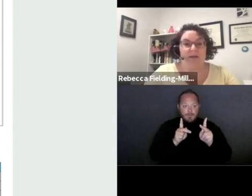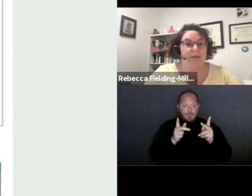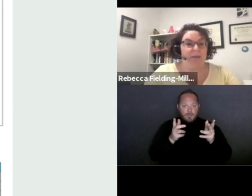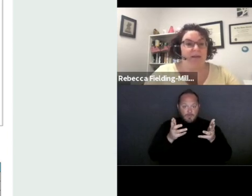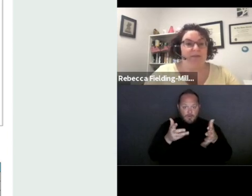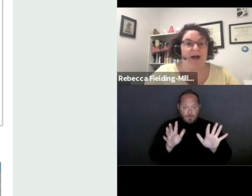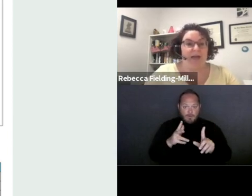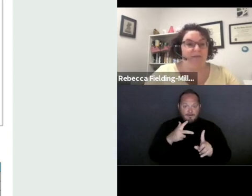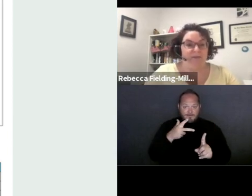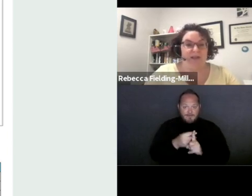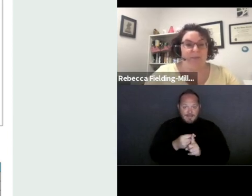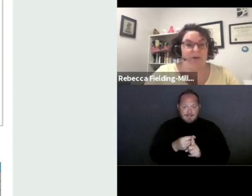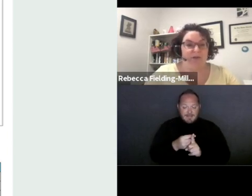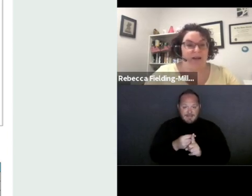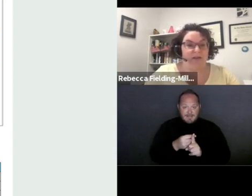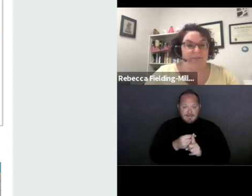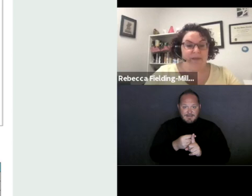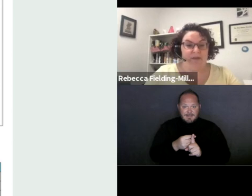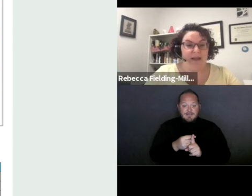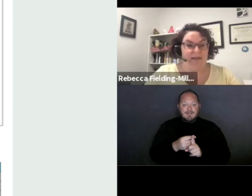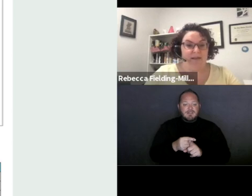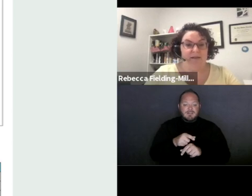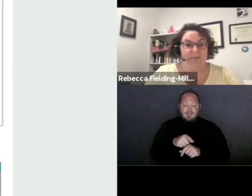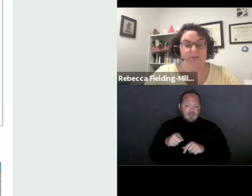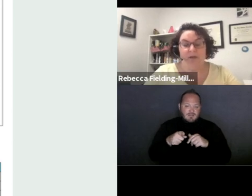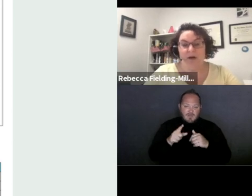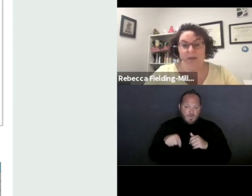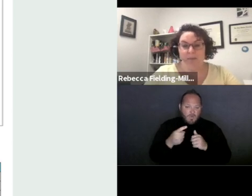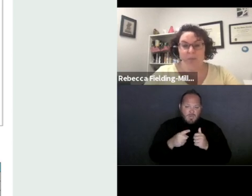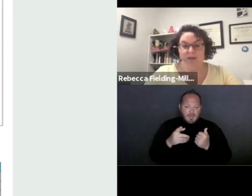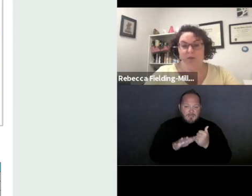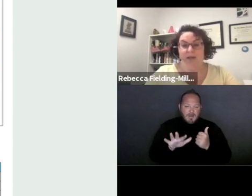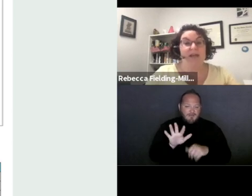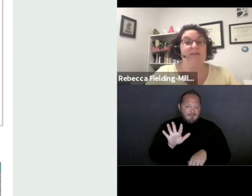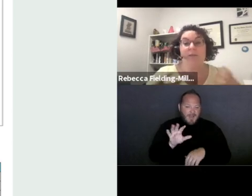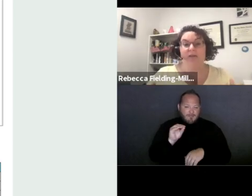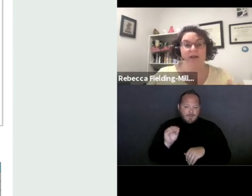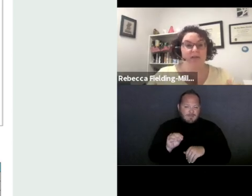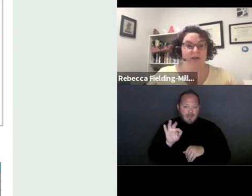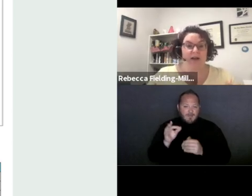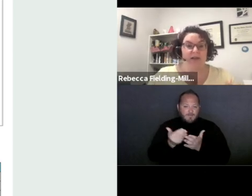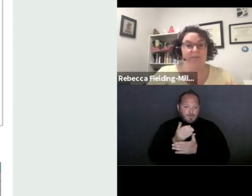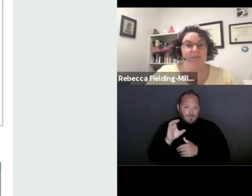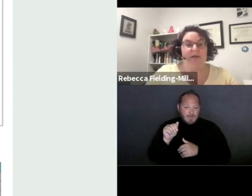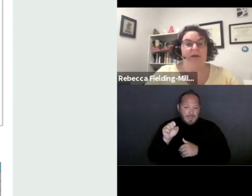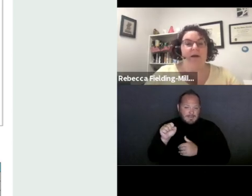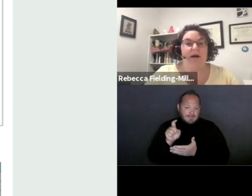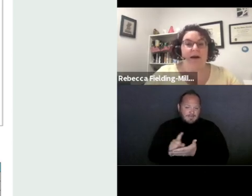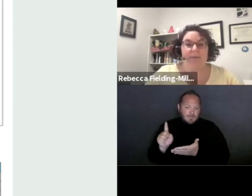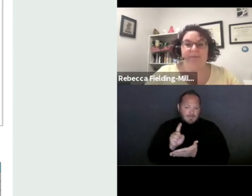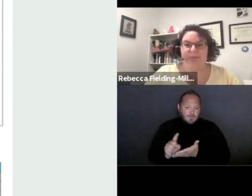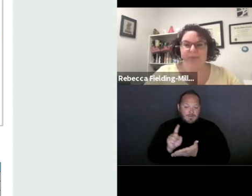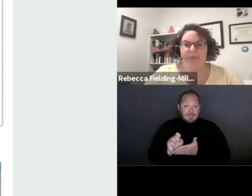only maybe 15% of cases week to week, even with the Delta variant.